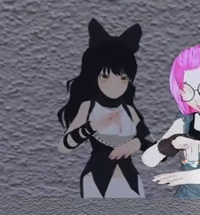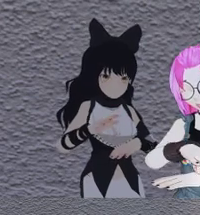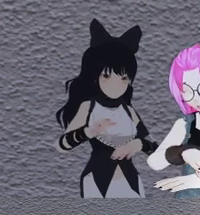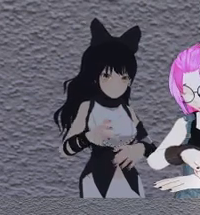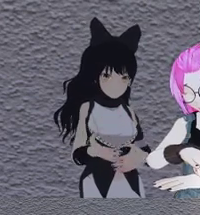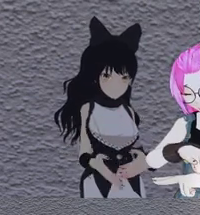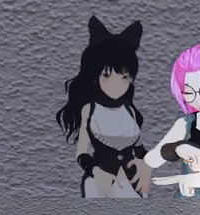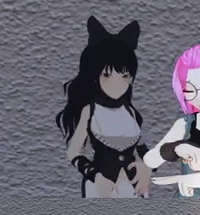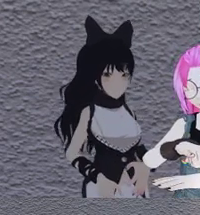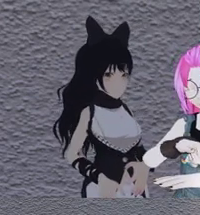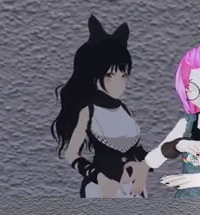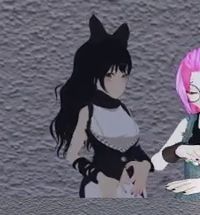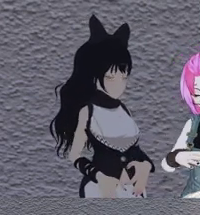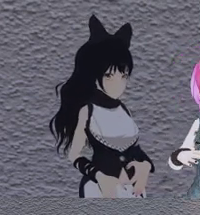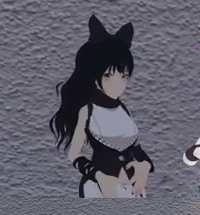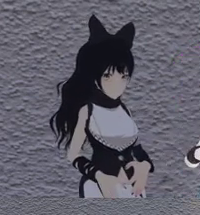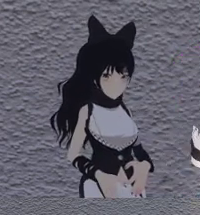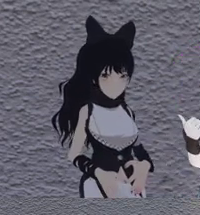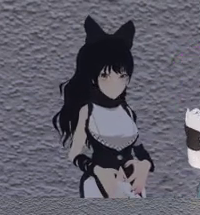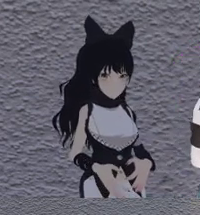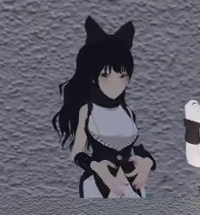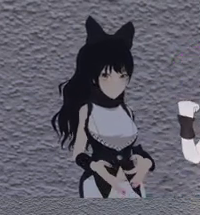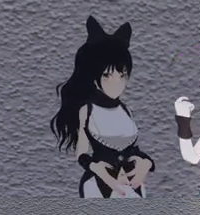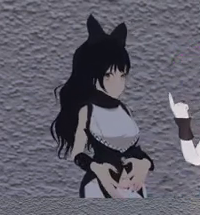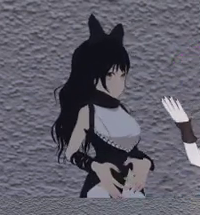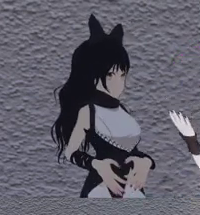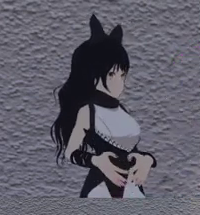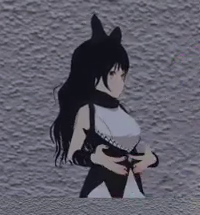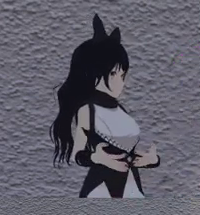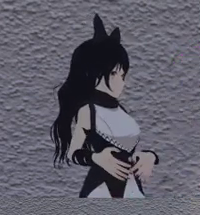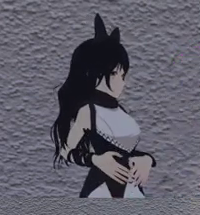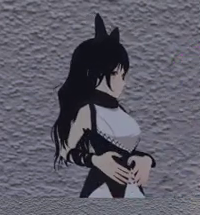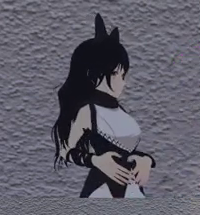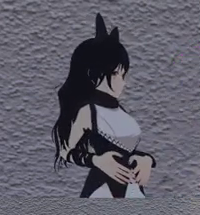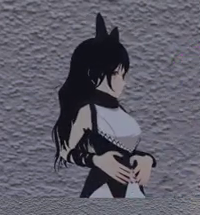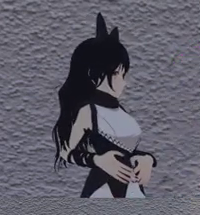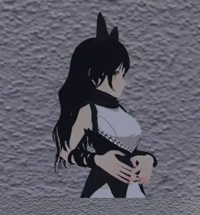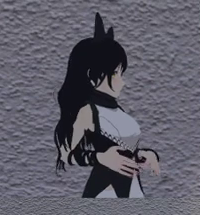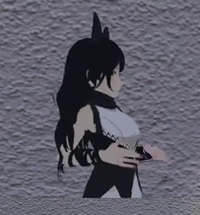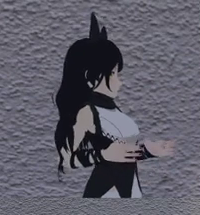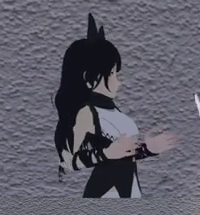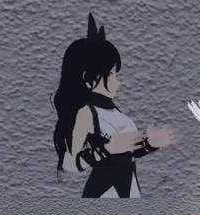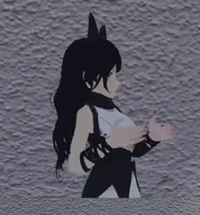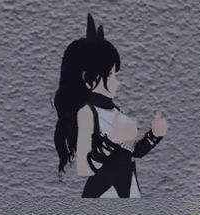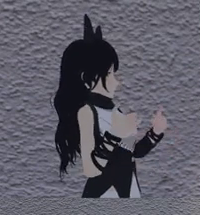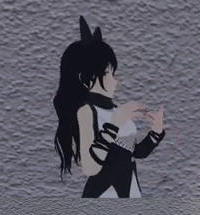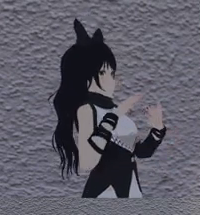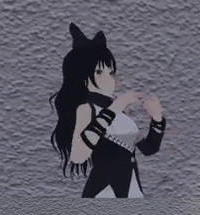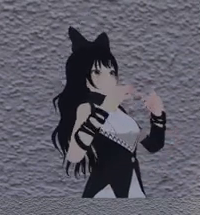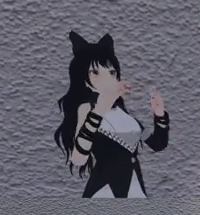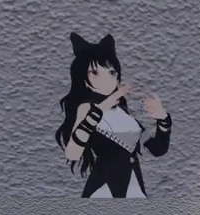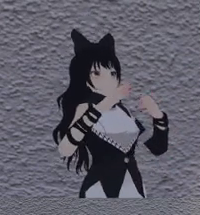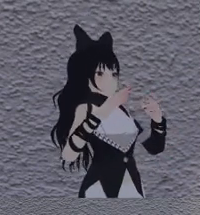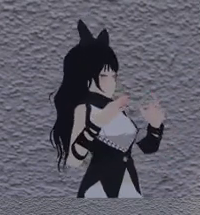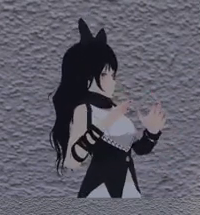times forward for empty, and then one time being early.